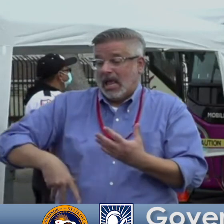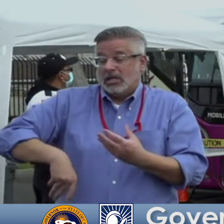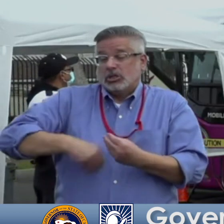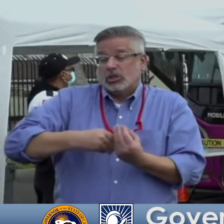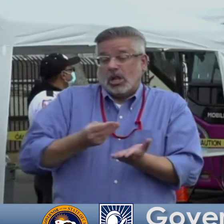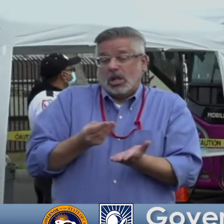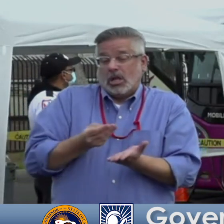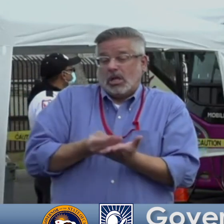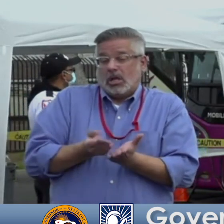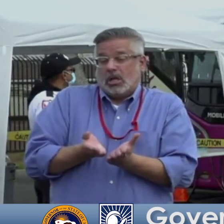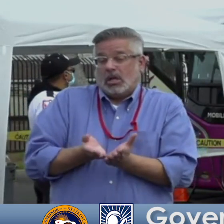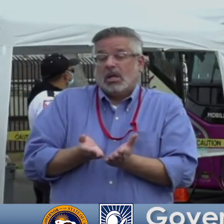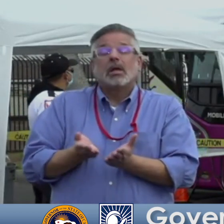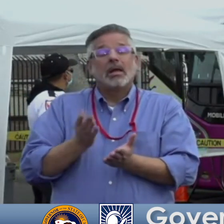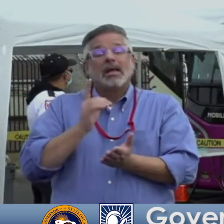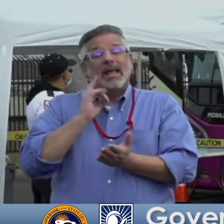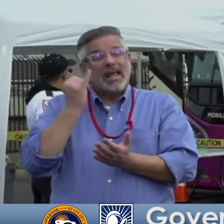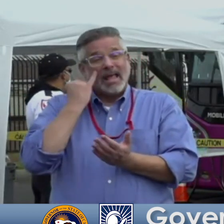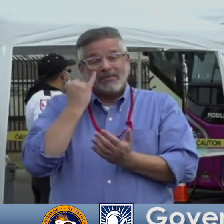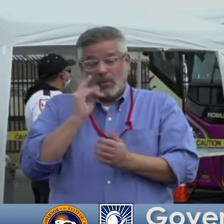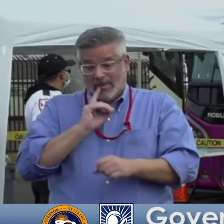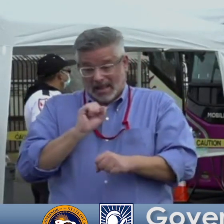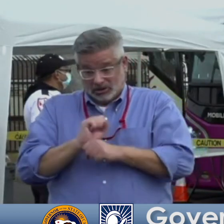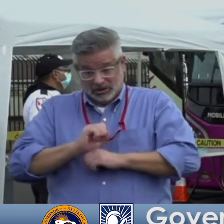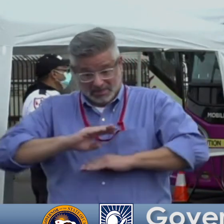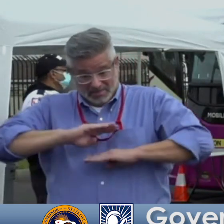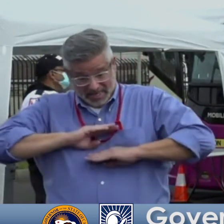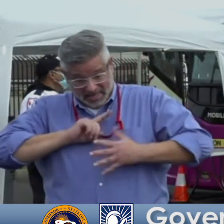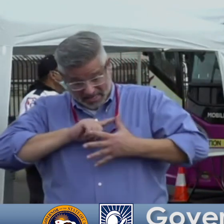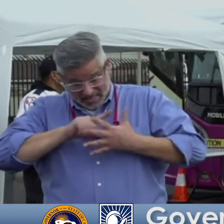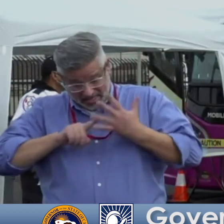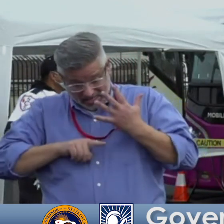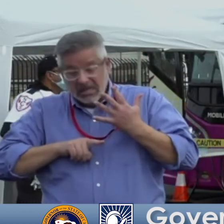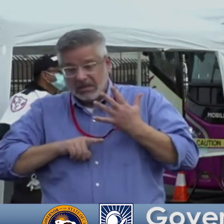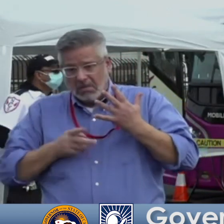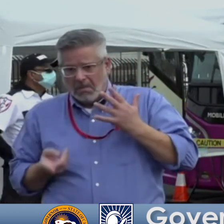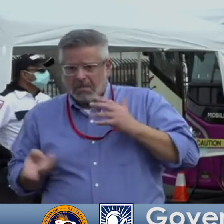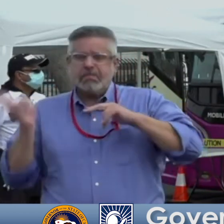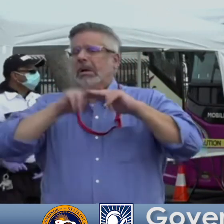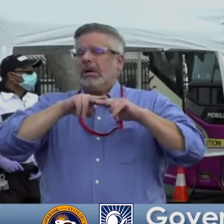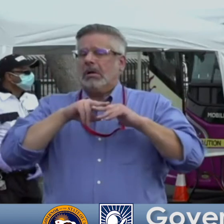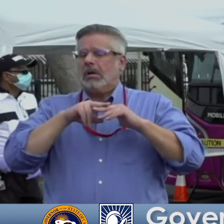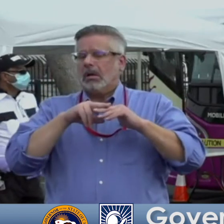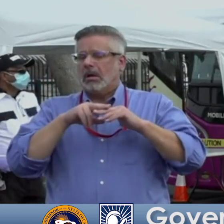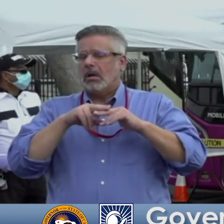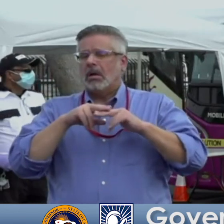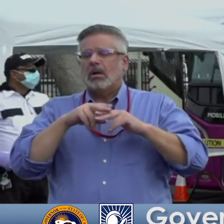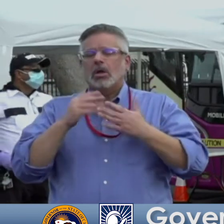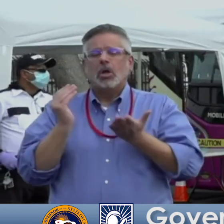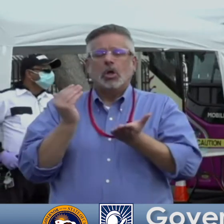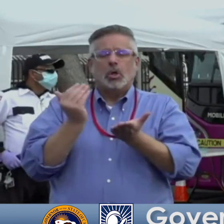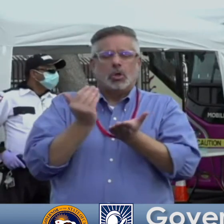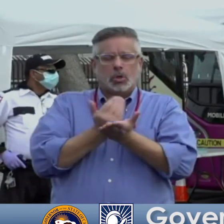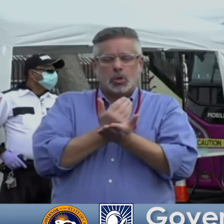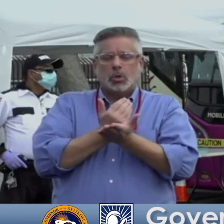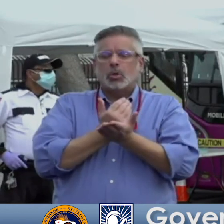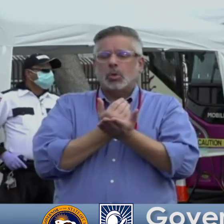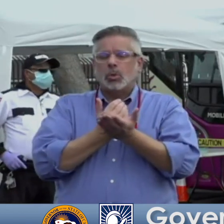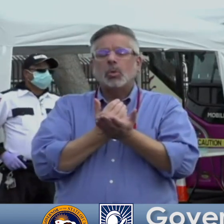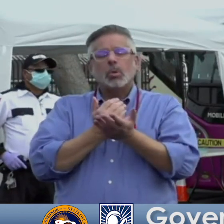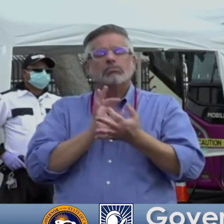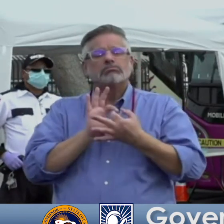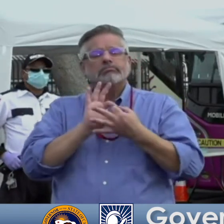resources above baseline if you actually meet the stated goals. So there is a new framework around